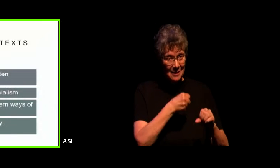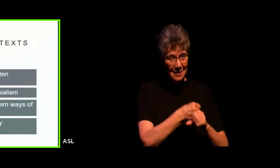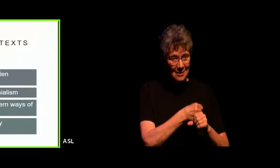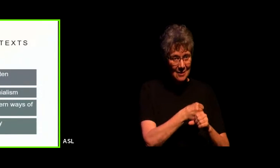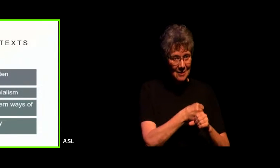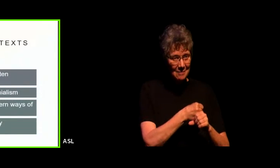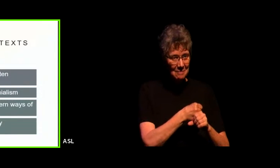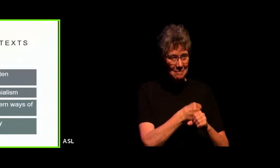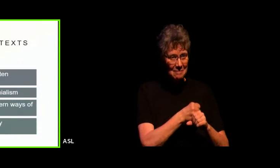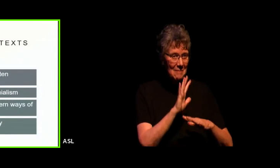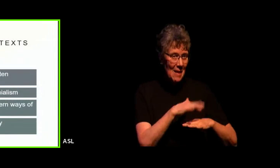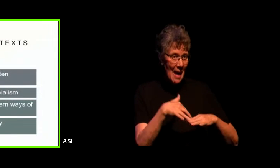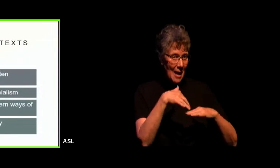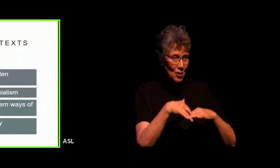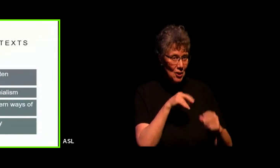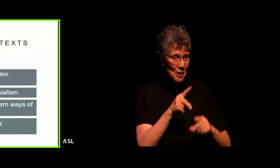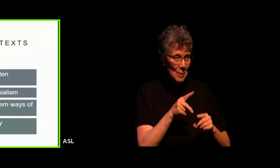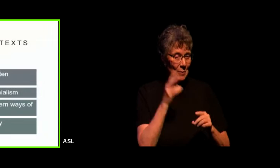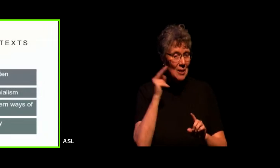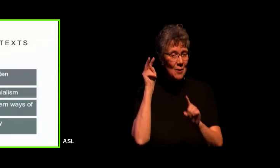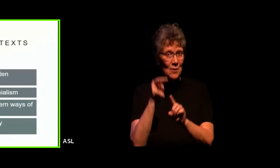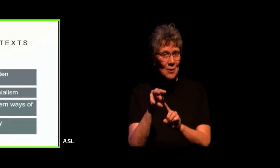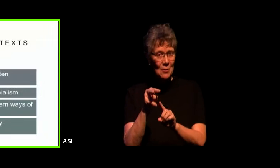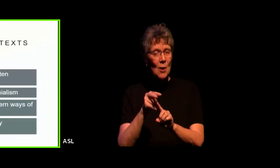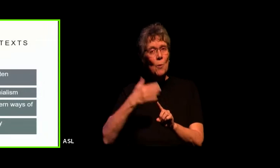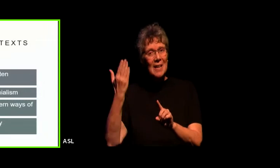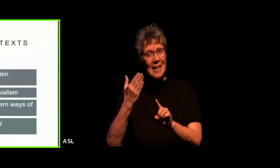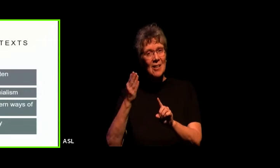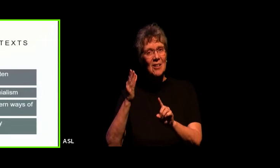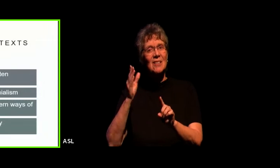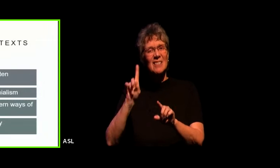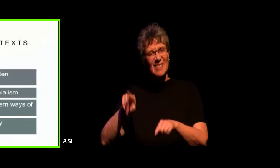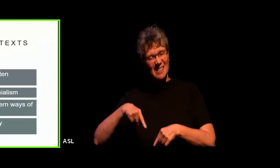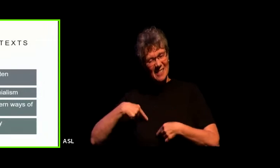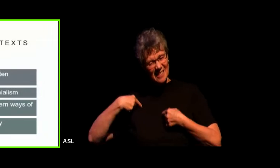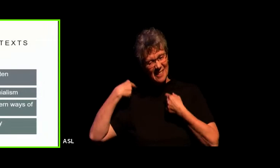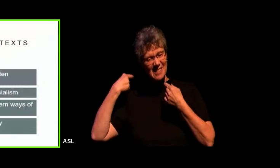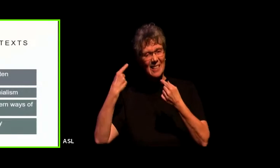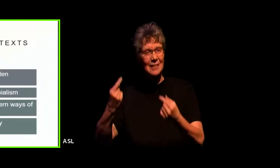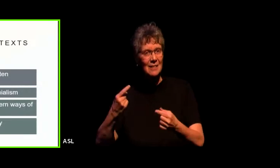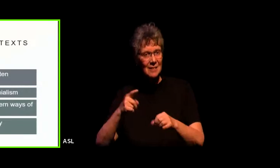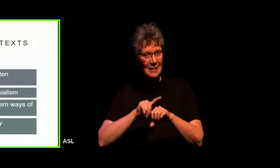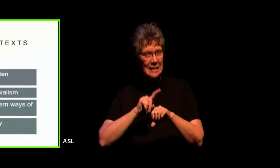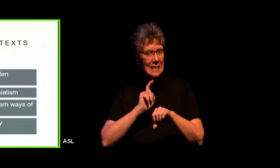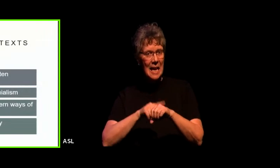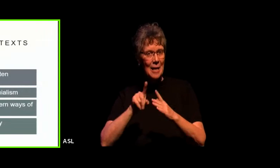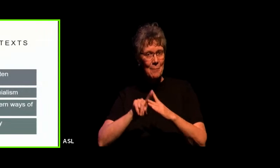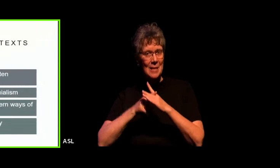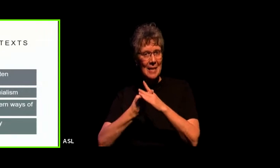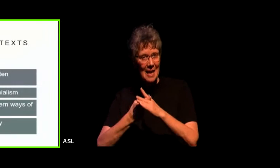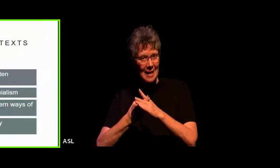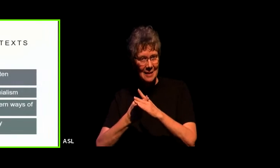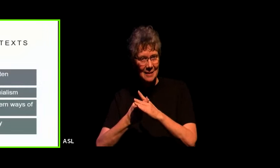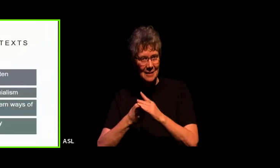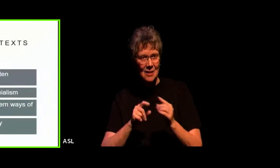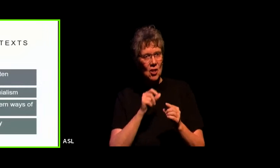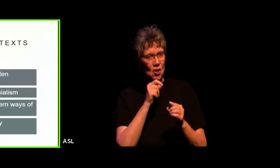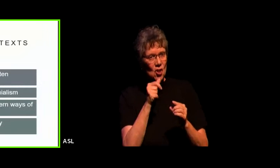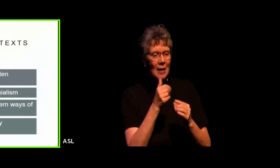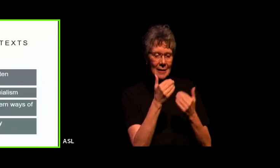say. We say we've been here since time immemorial. These are not the same ways of understanding the past. Archaeology is a handmaiden